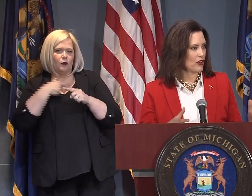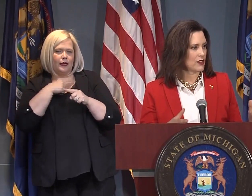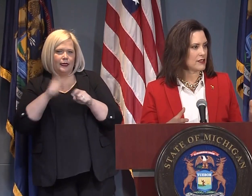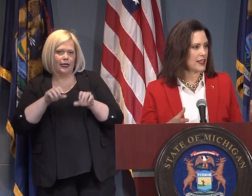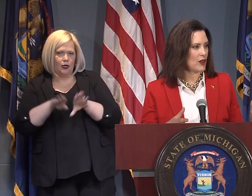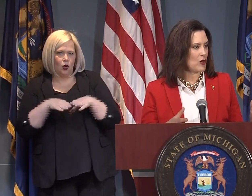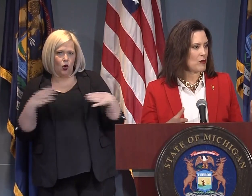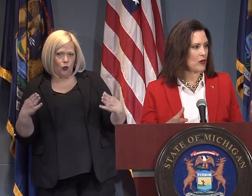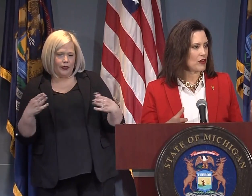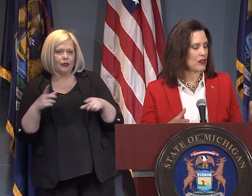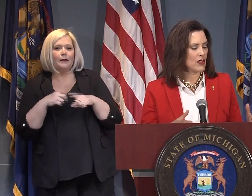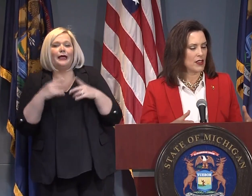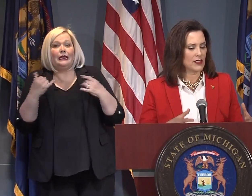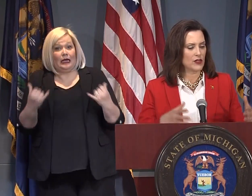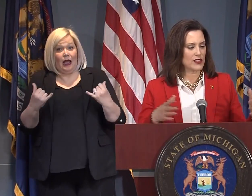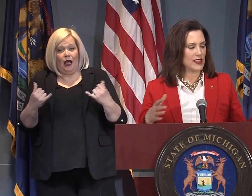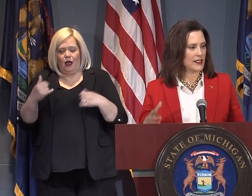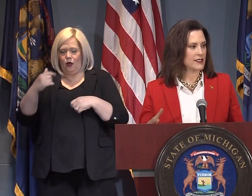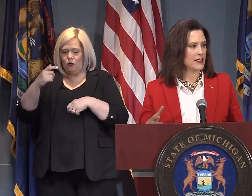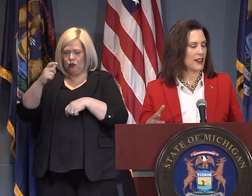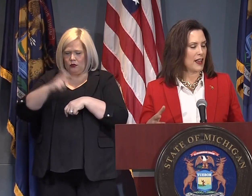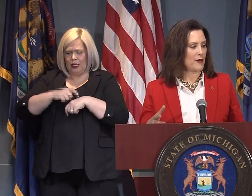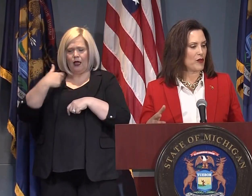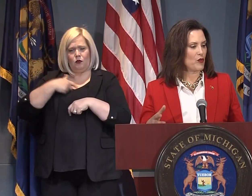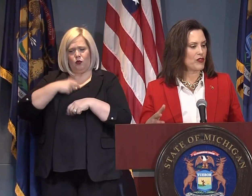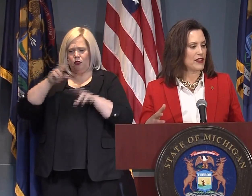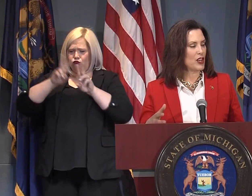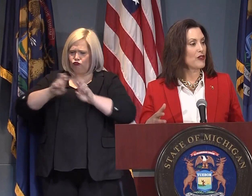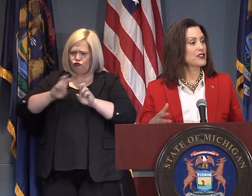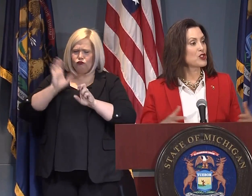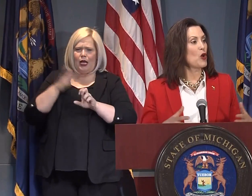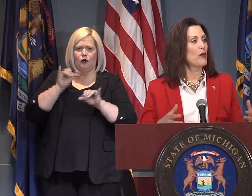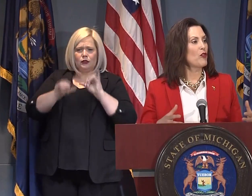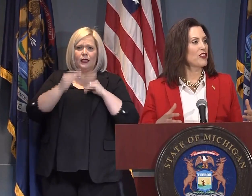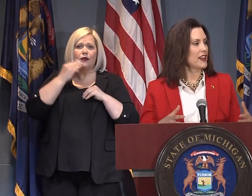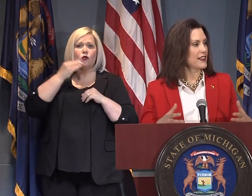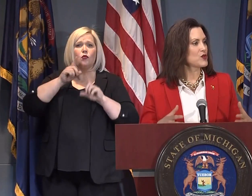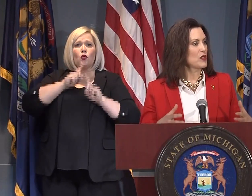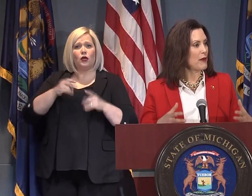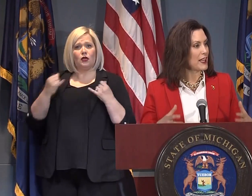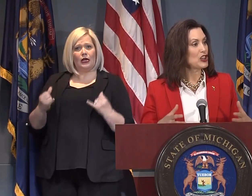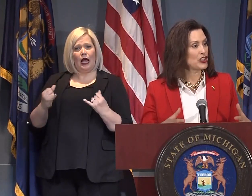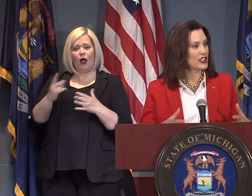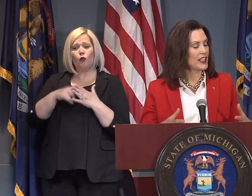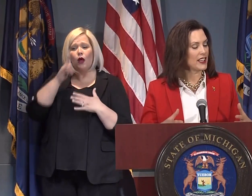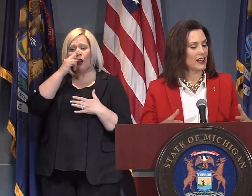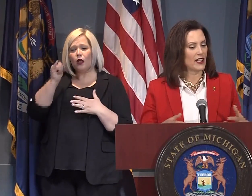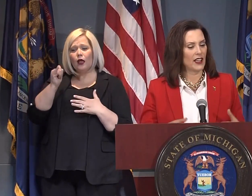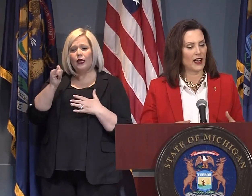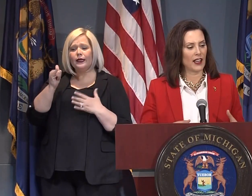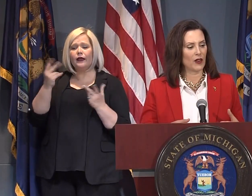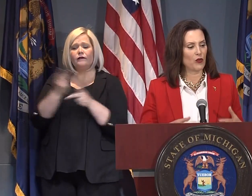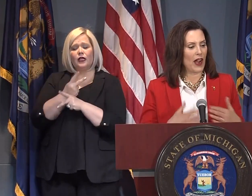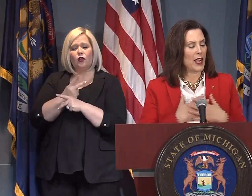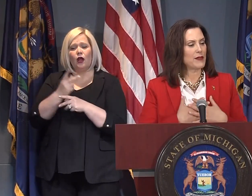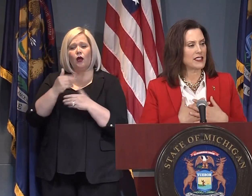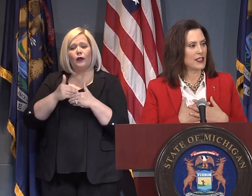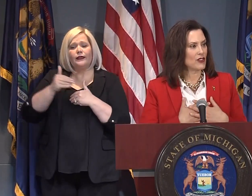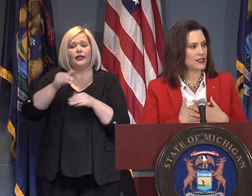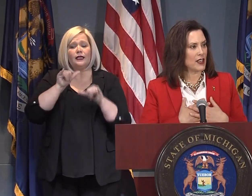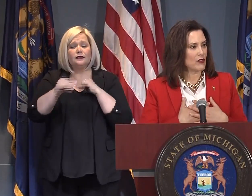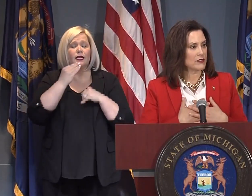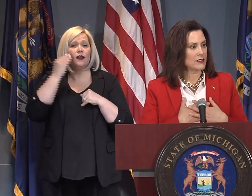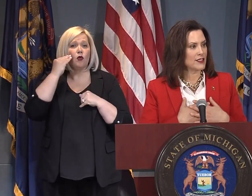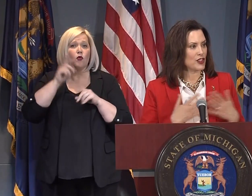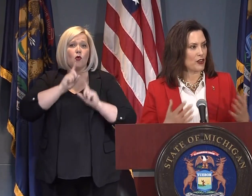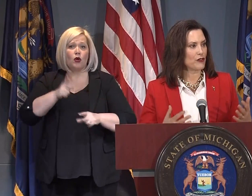of the current stay-at-home order, to assess the scope of what the next one might look like. I'm as eager